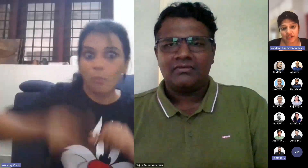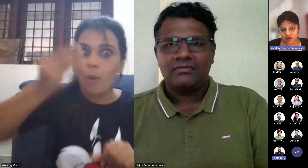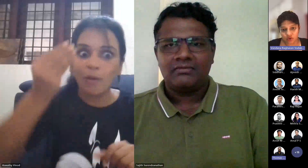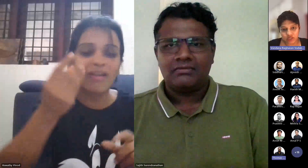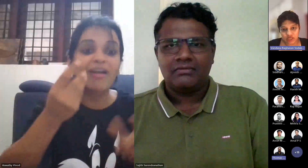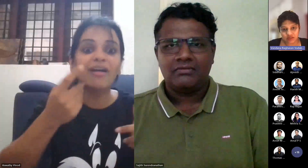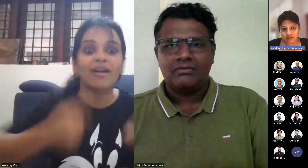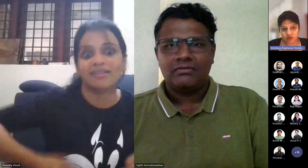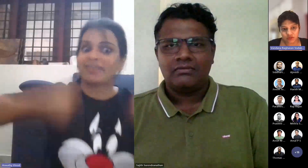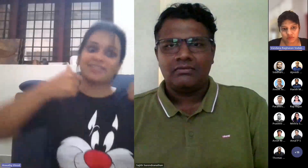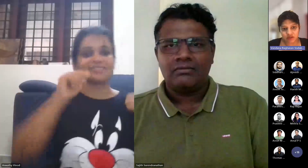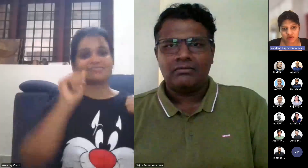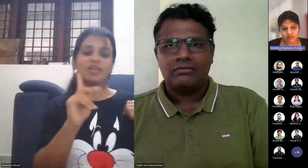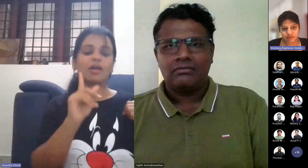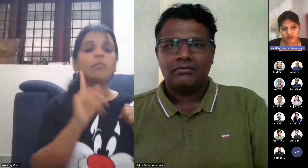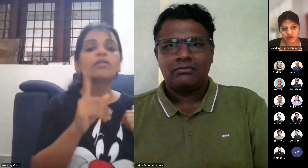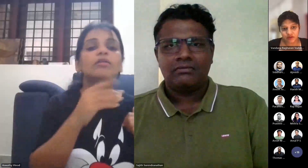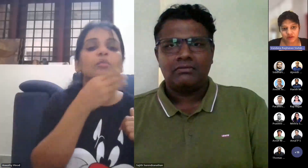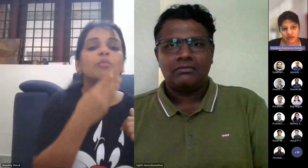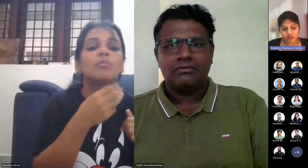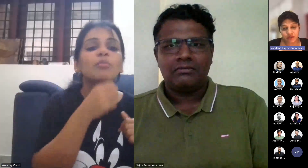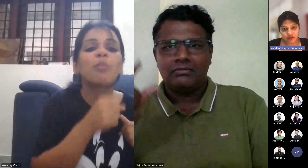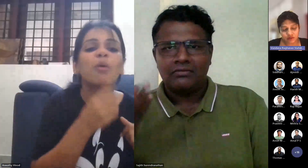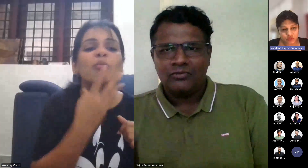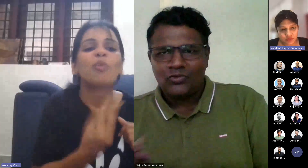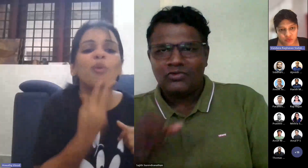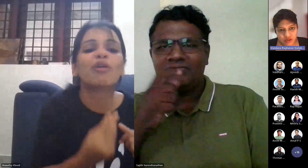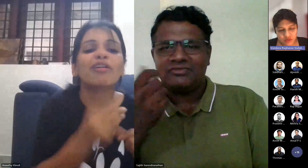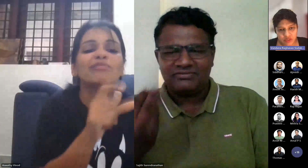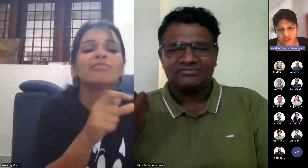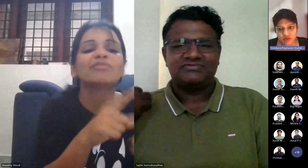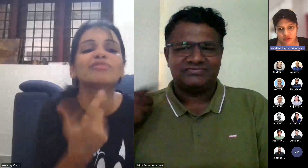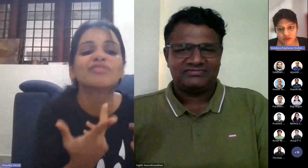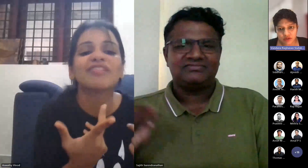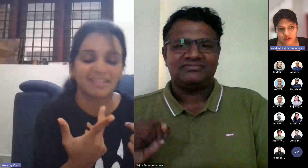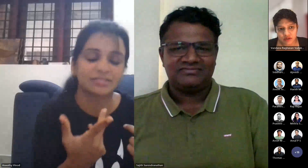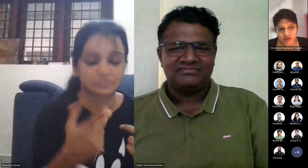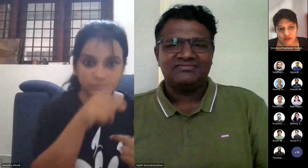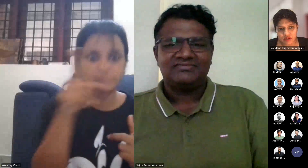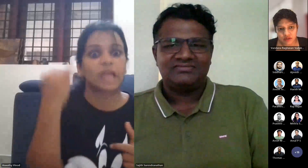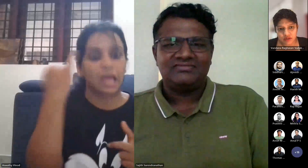high technology as an option, but anyone wants to ask a question or?